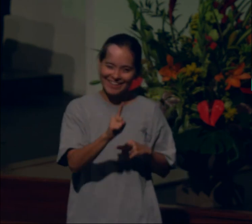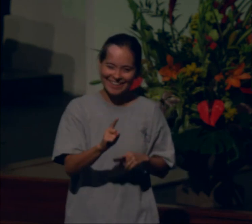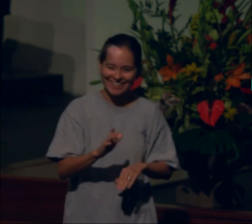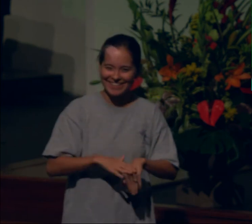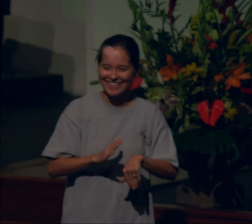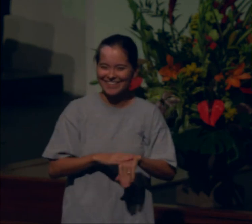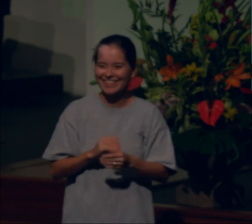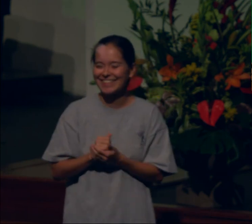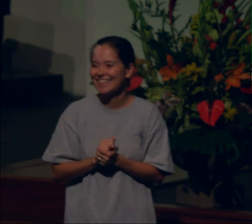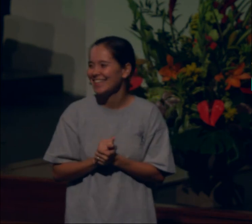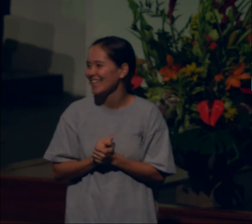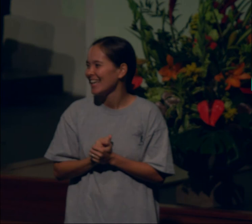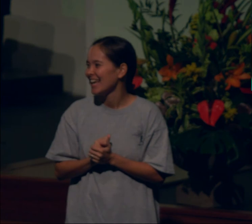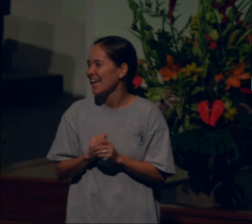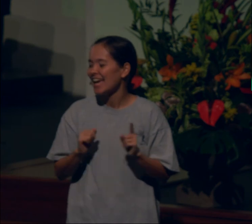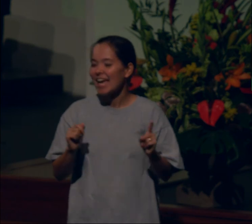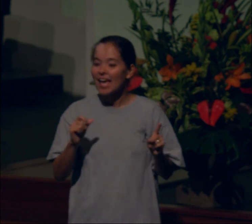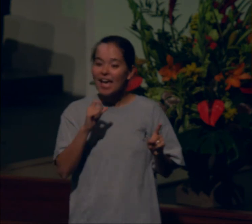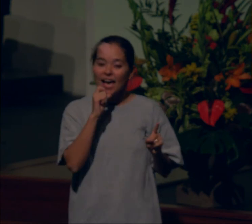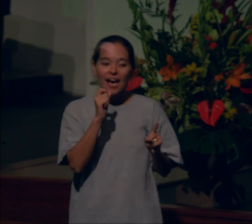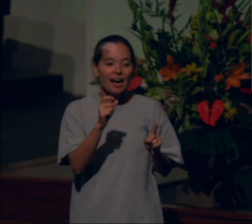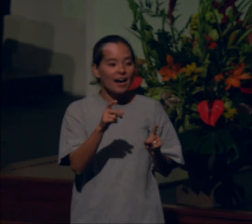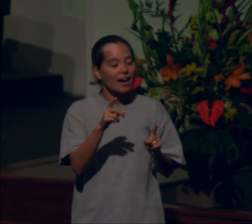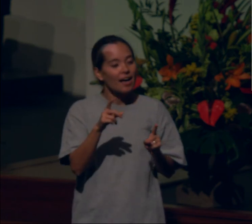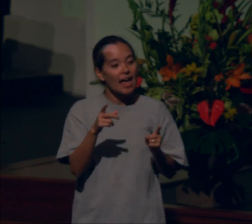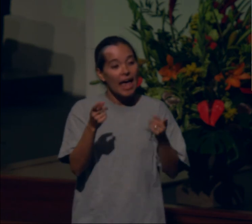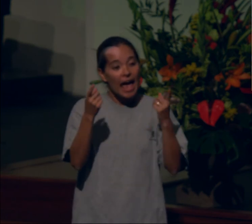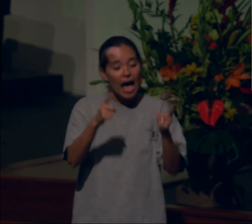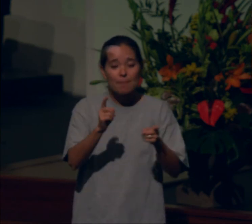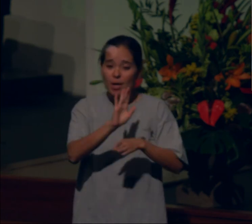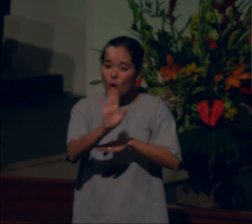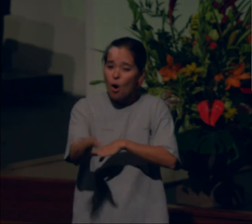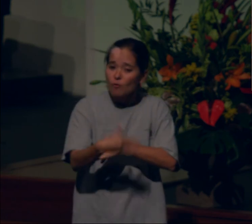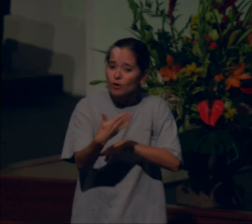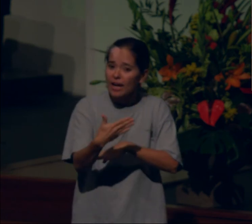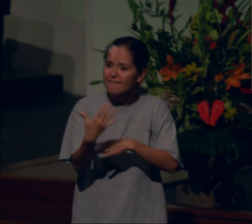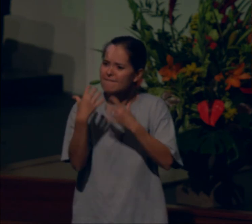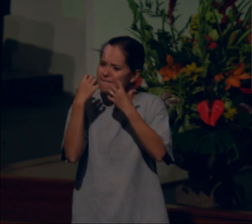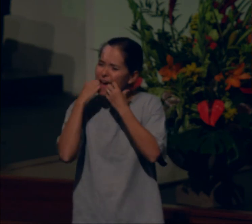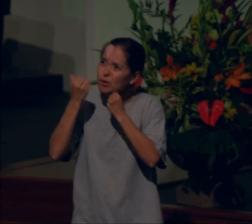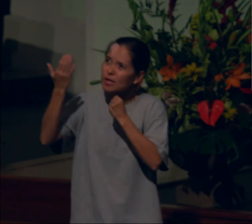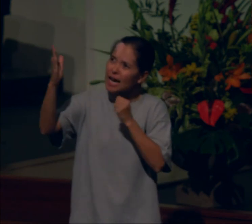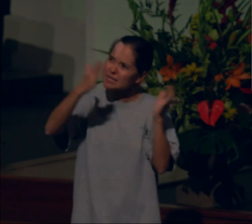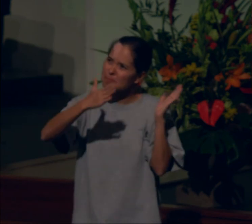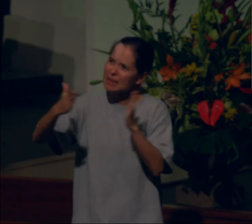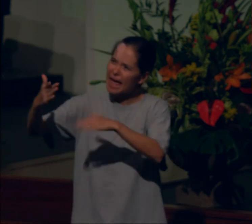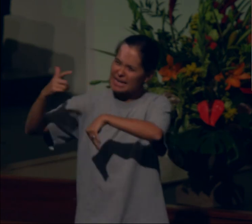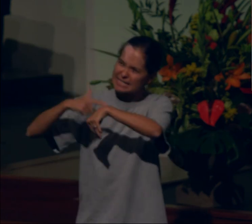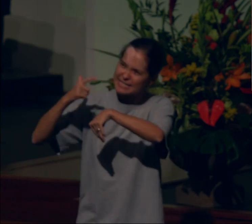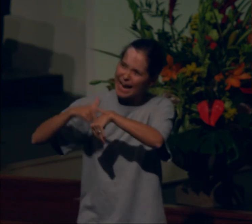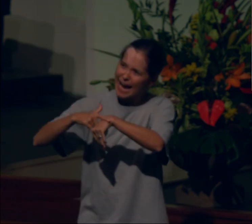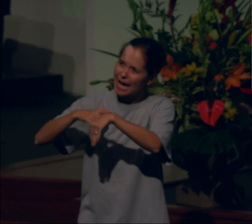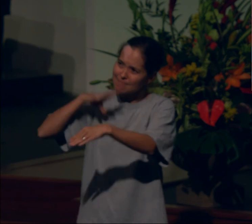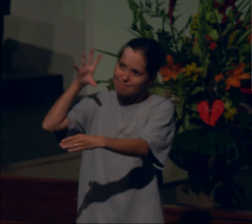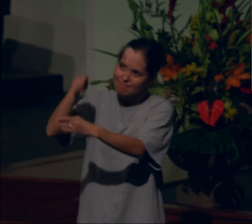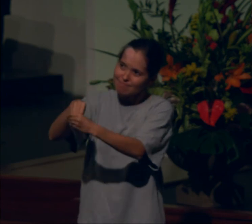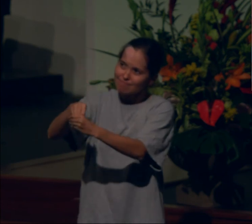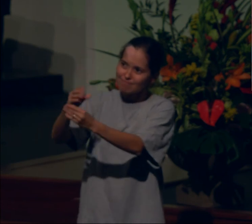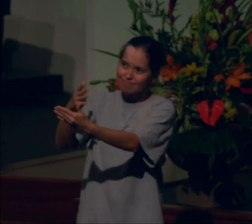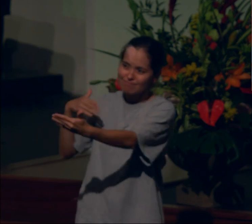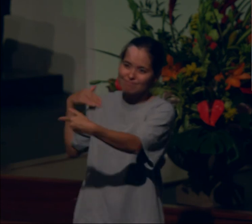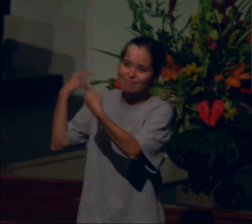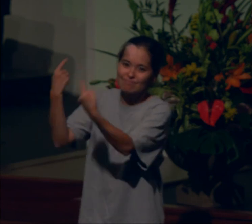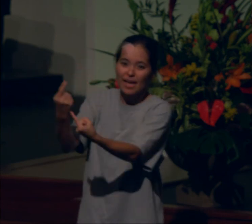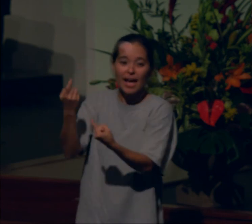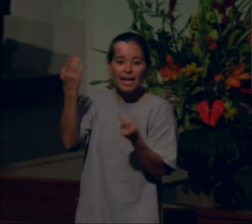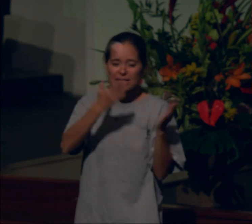What God has for you doesn't always come overnight because there's great value in it. There's great value in you. God has put